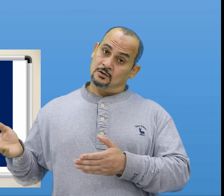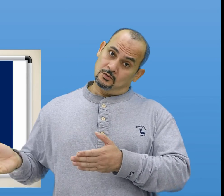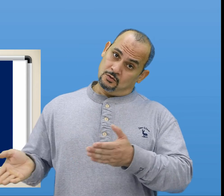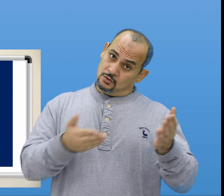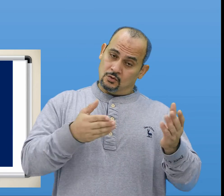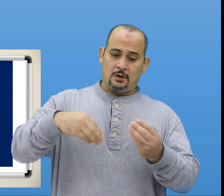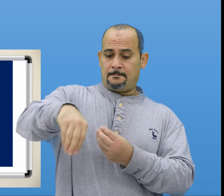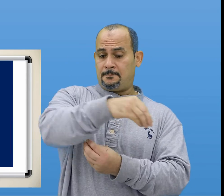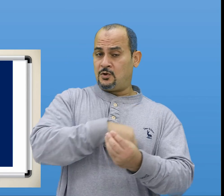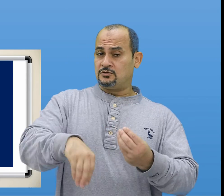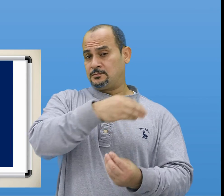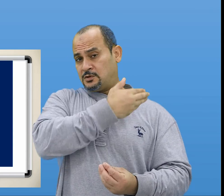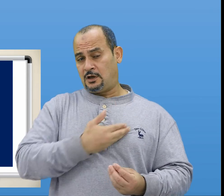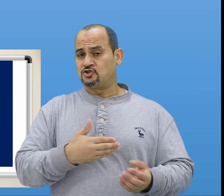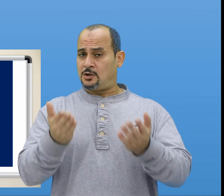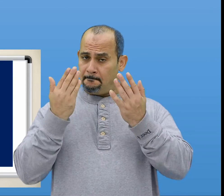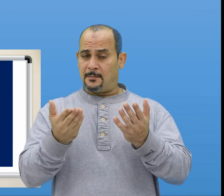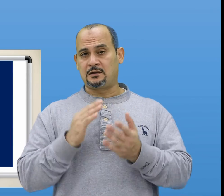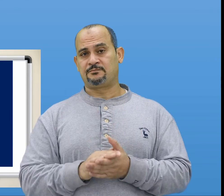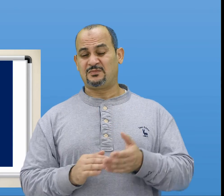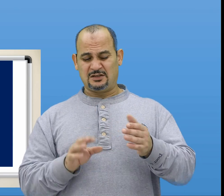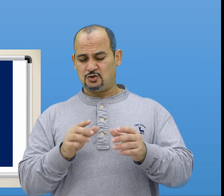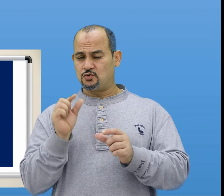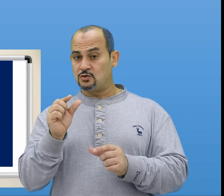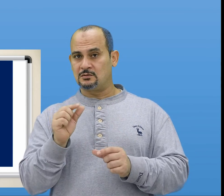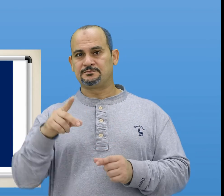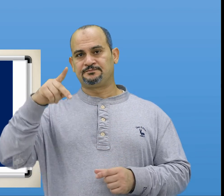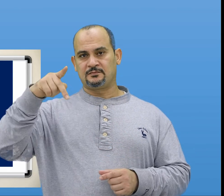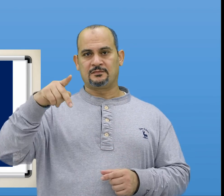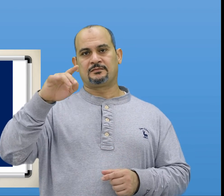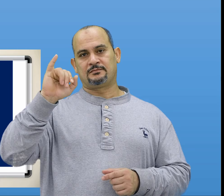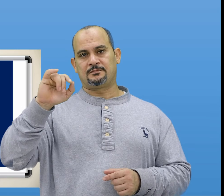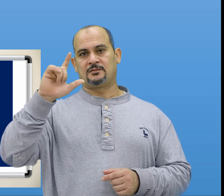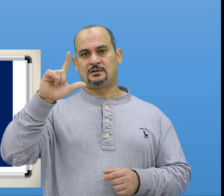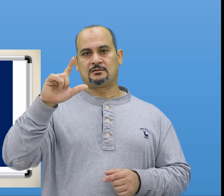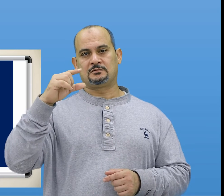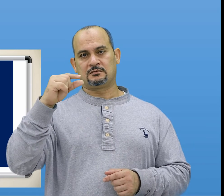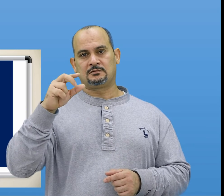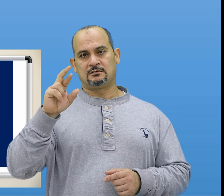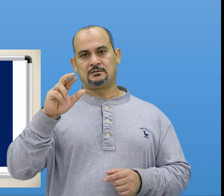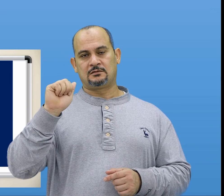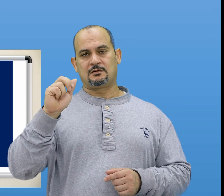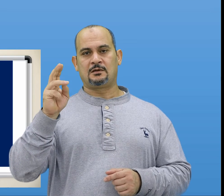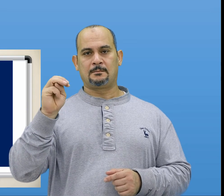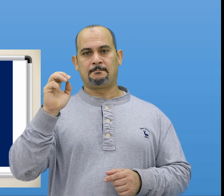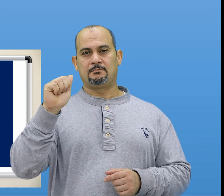and so on. So it's a nice time to enjoy each other's company and to get along with each other and to know each other's news